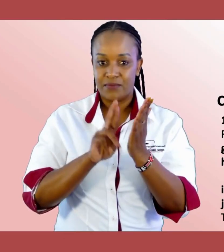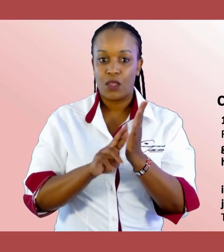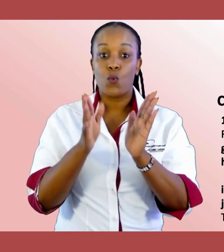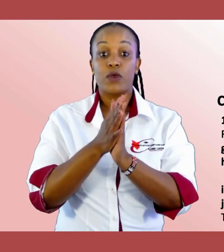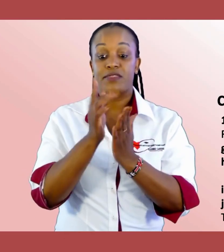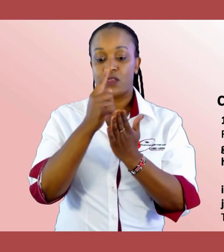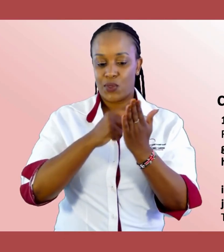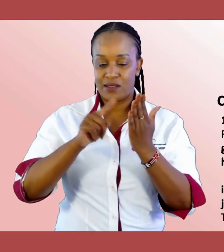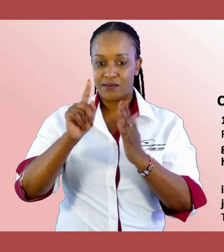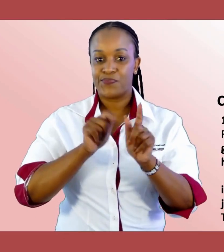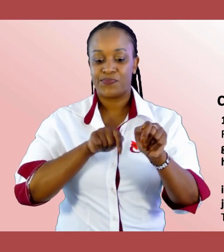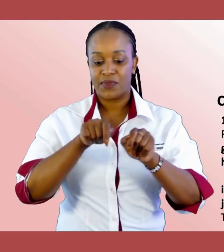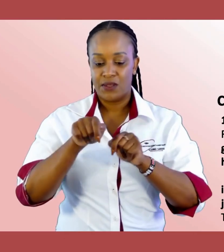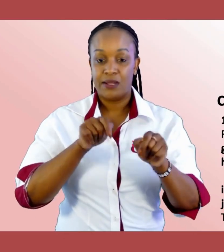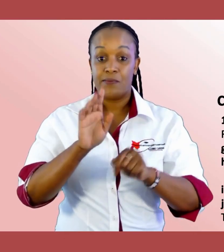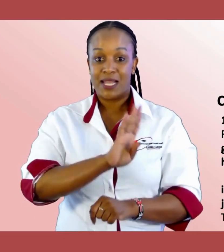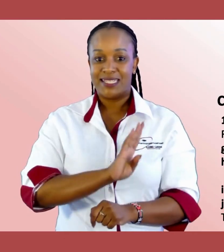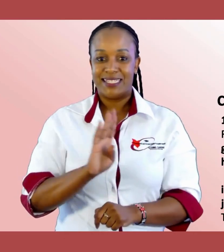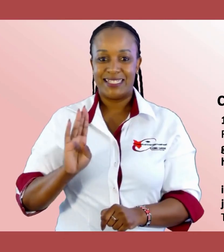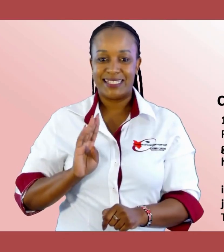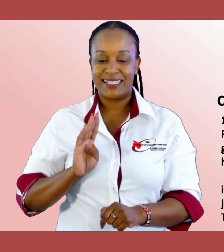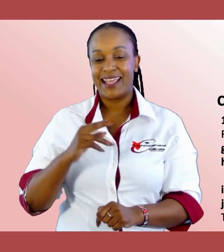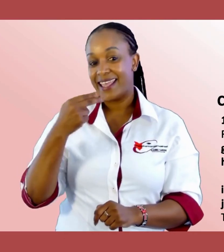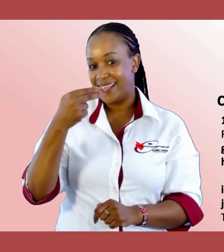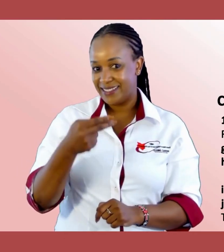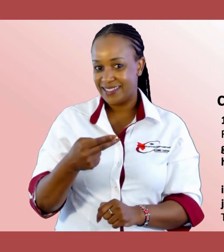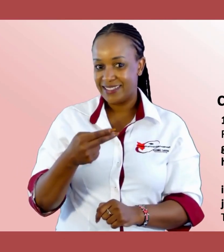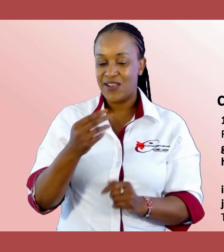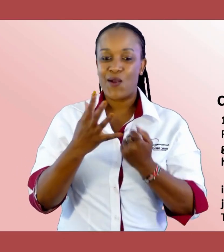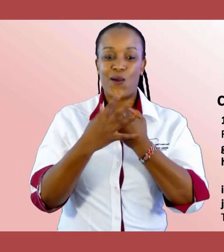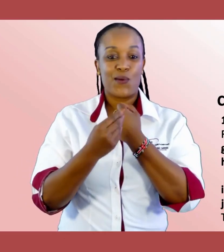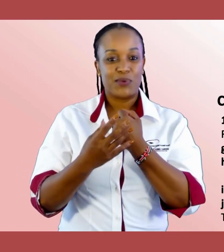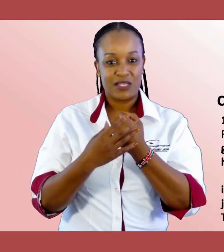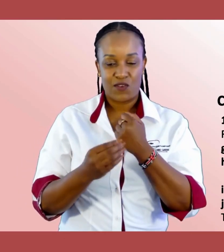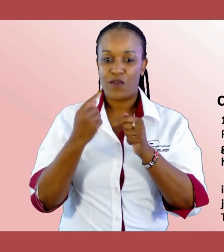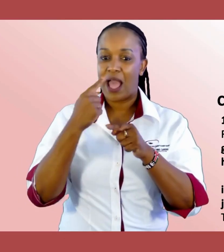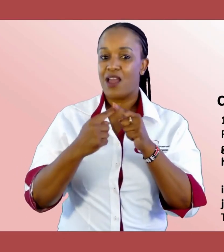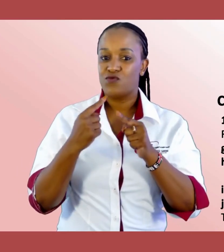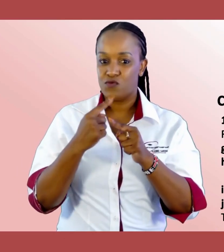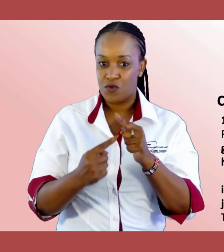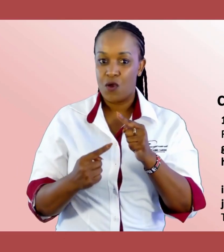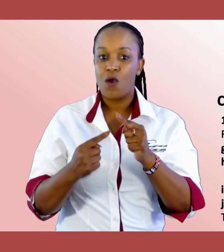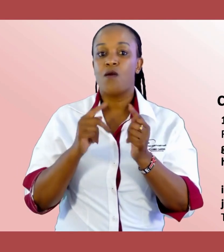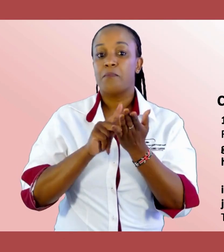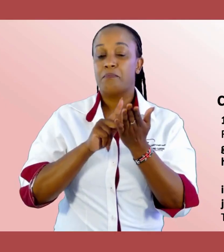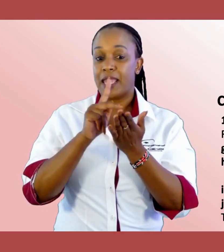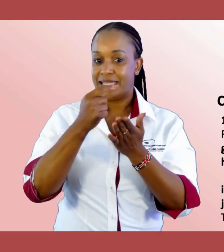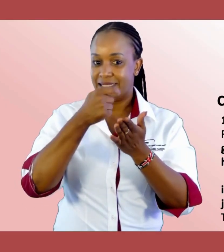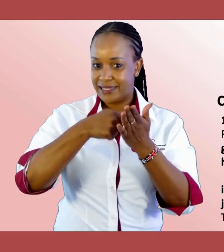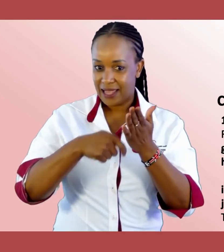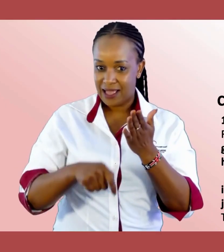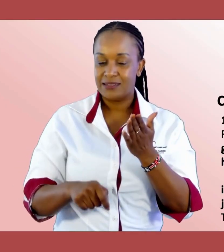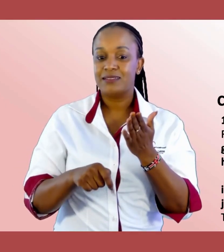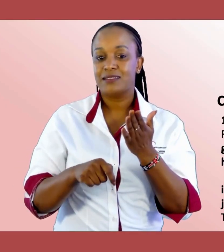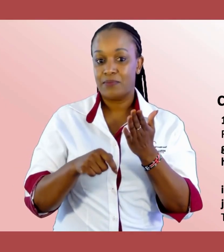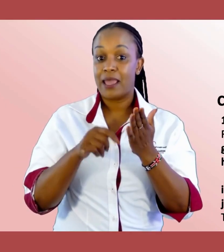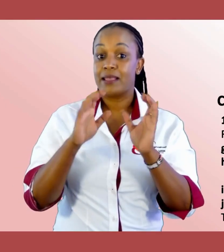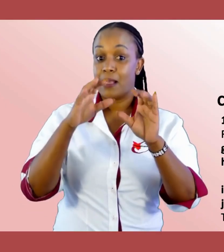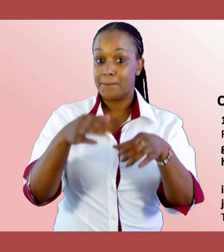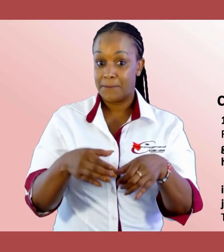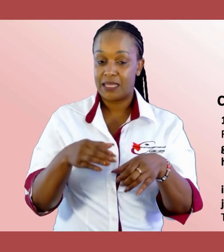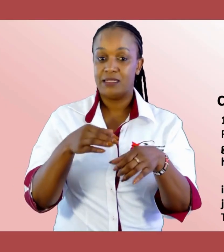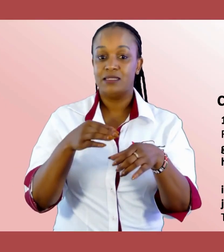registration with relevant regulatory bodies. H. Copies of annual return forms filled by company